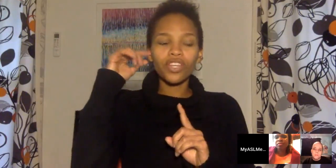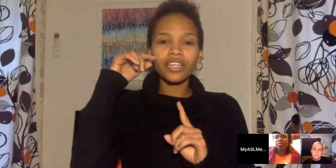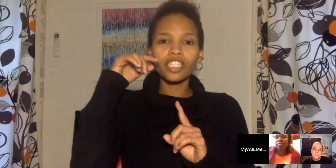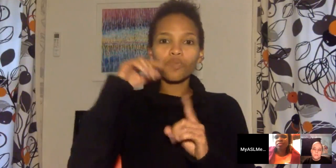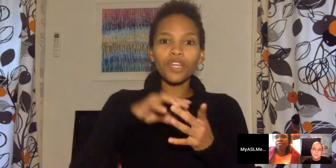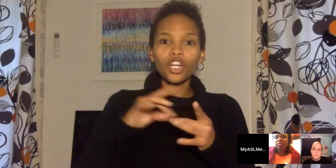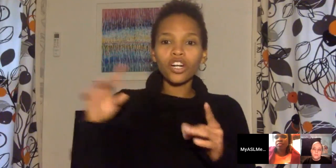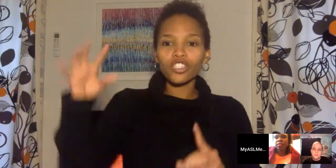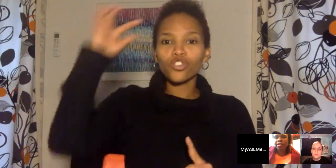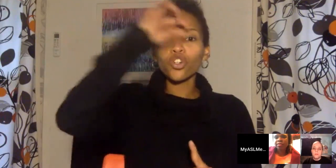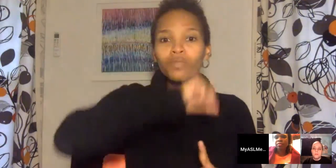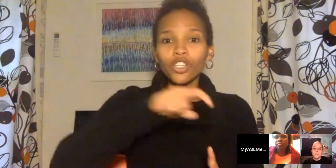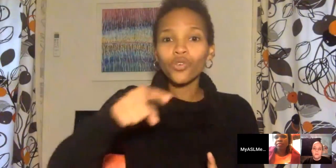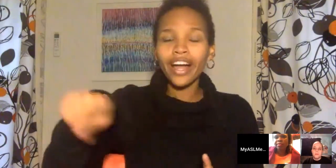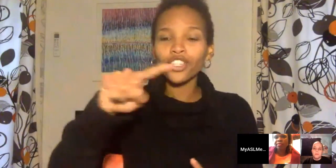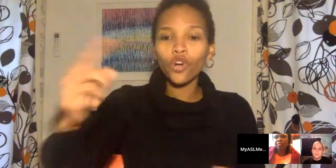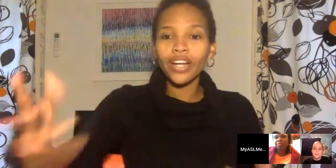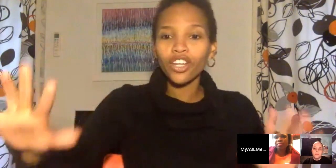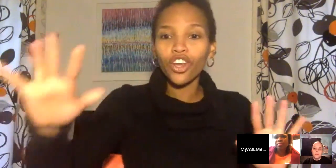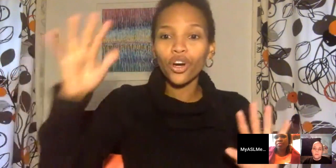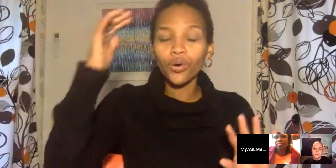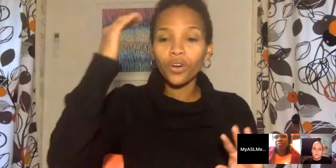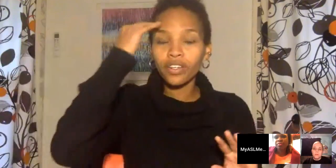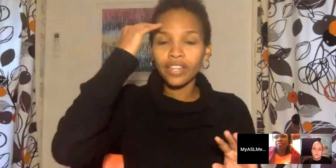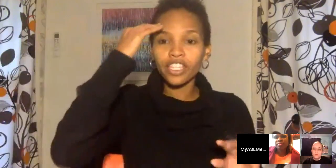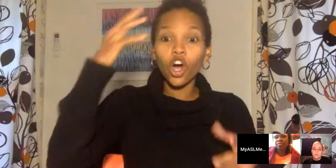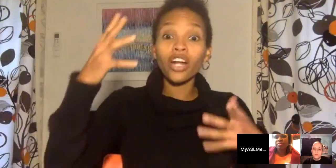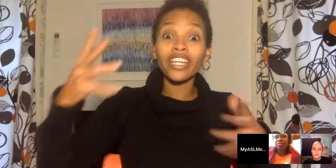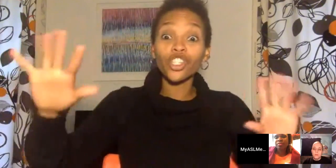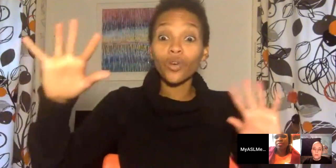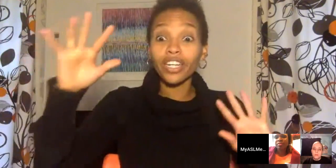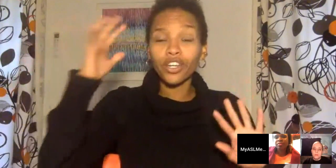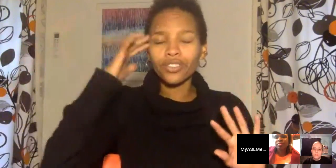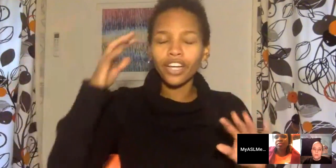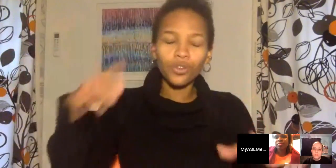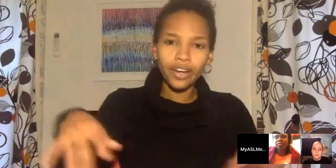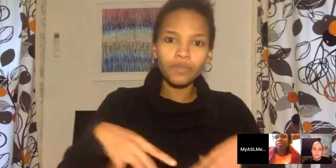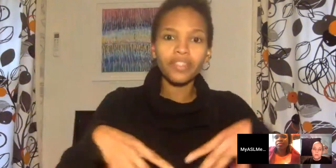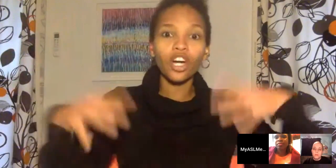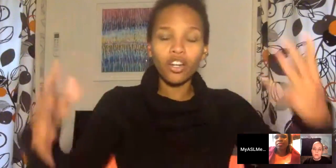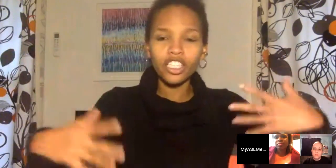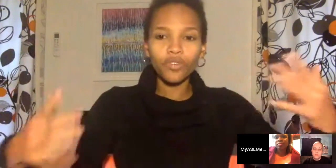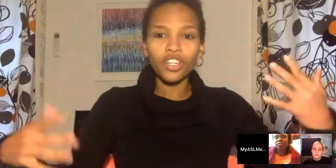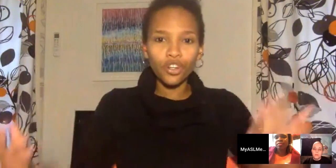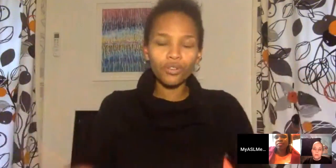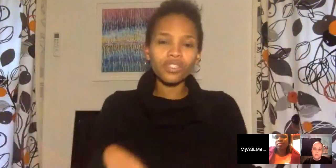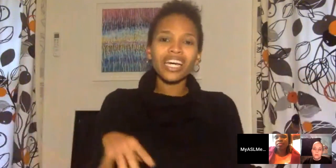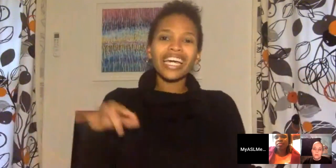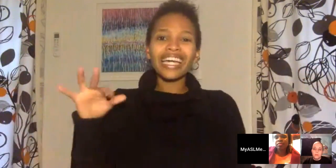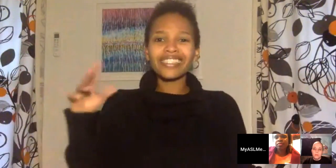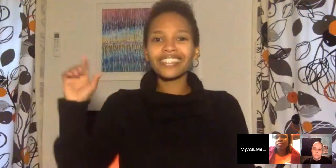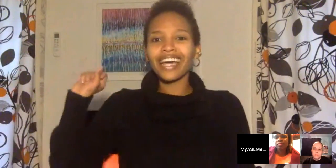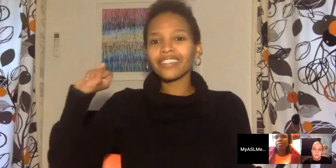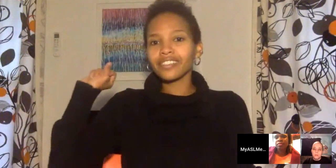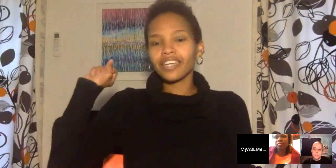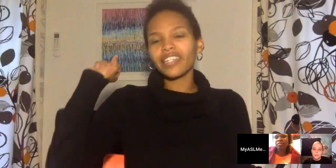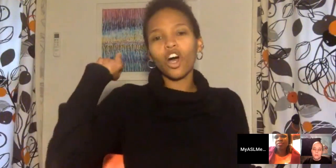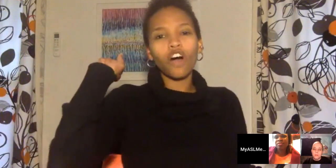the speaker assumes that you guys already know, that the audience already knows, not you guys, but the audience already knows, it often